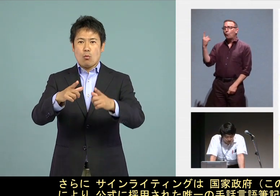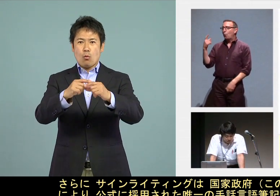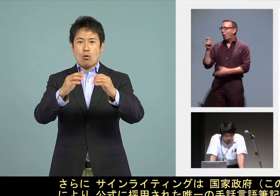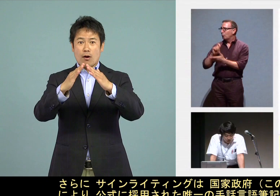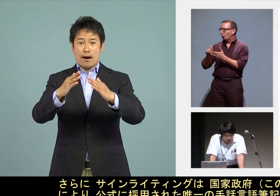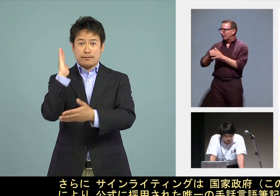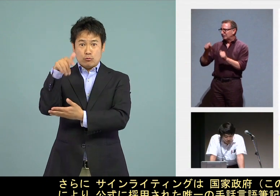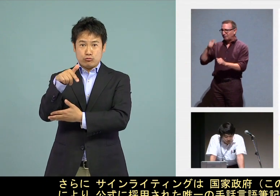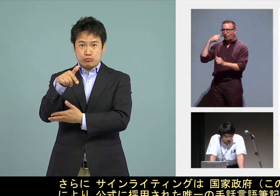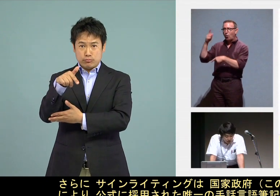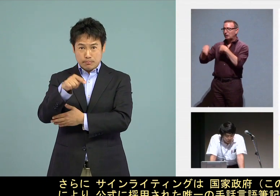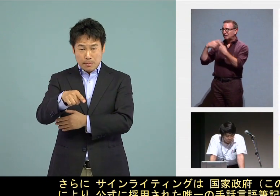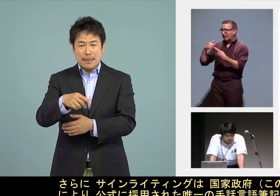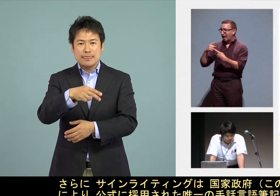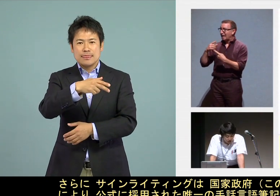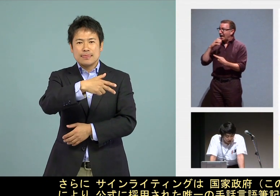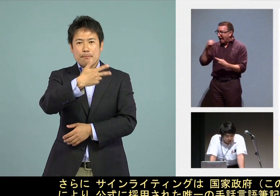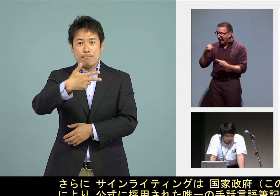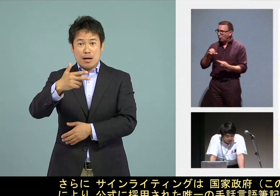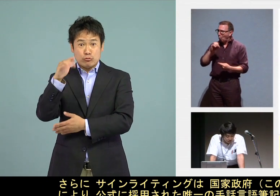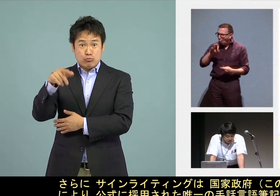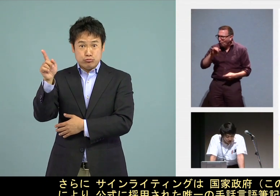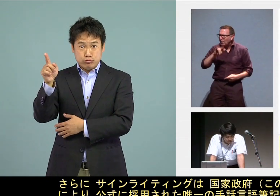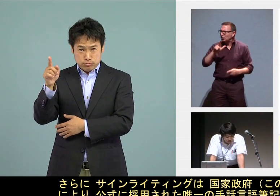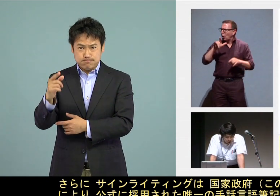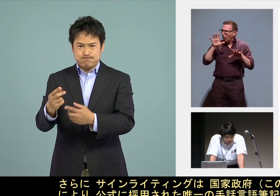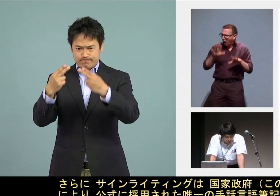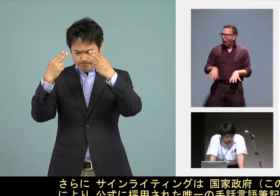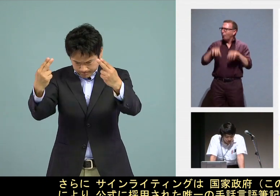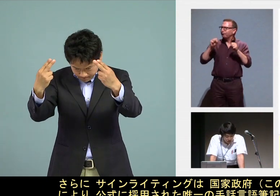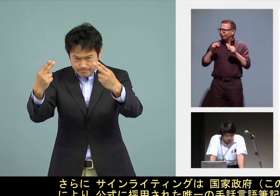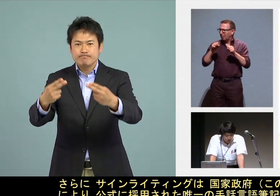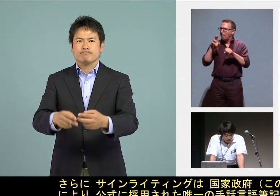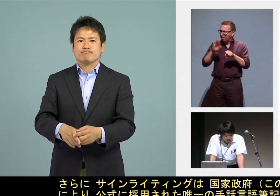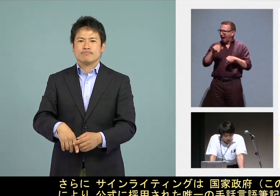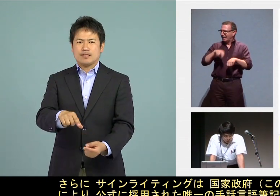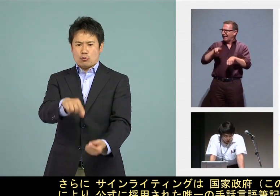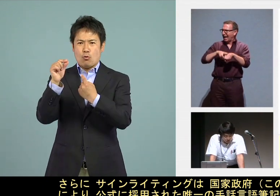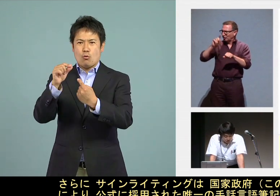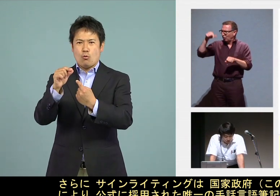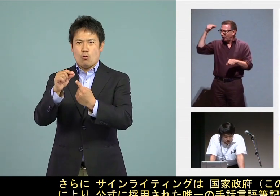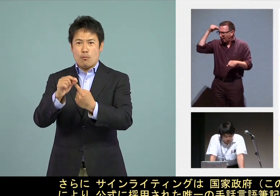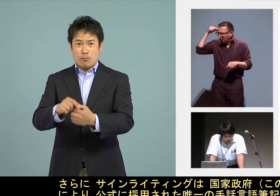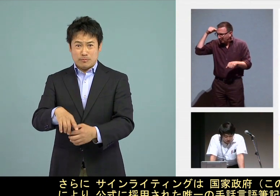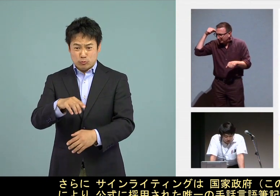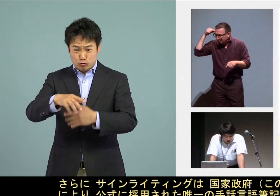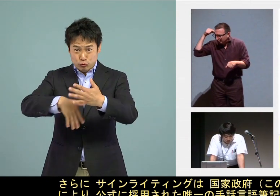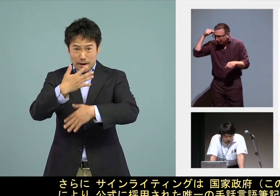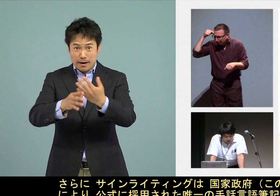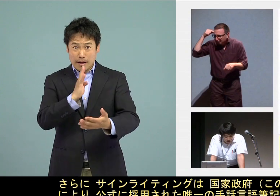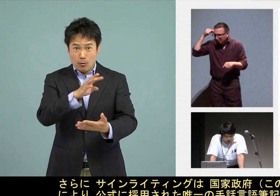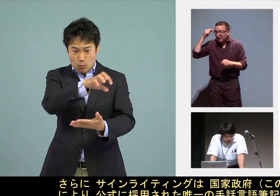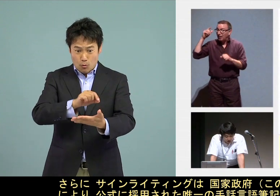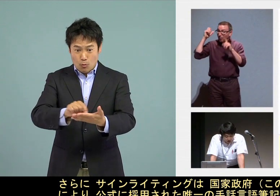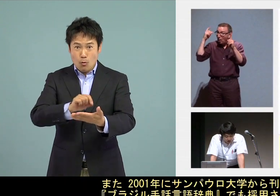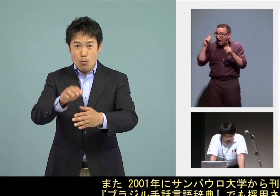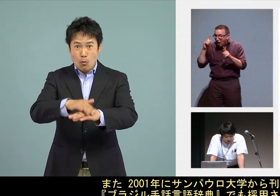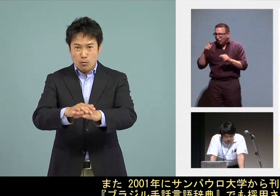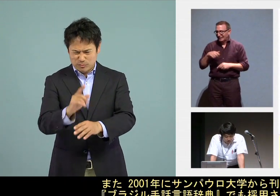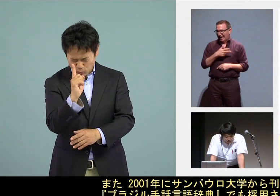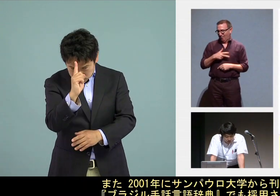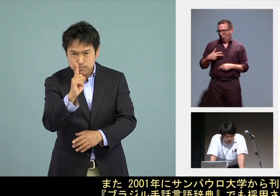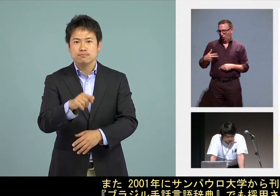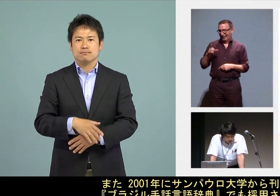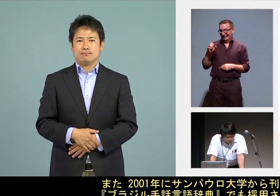that has been officially adopted by a national government, being so chosen in Denmark. It